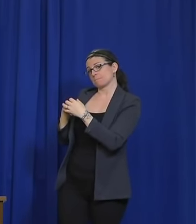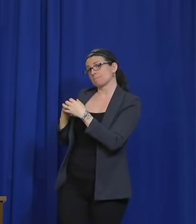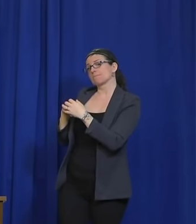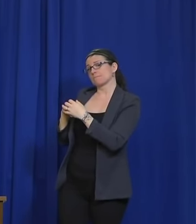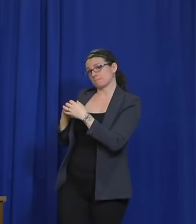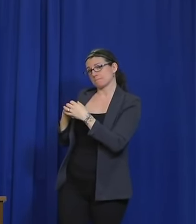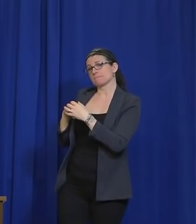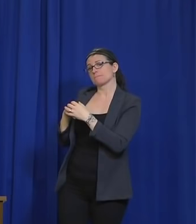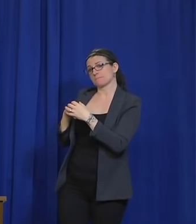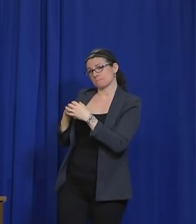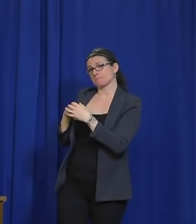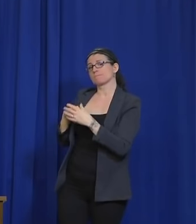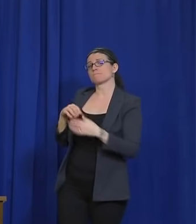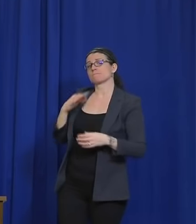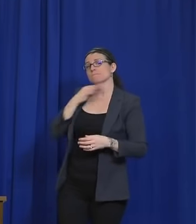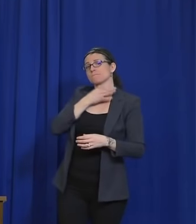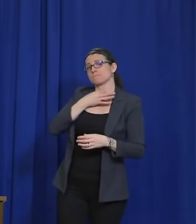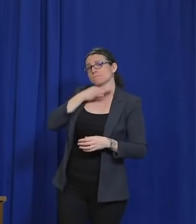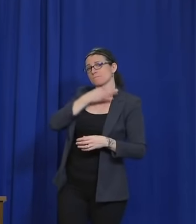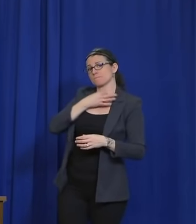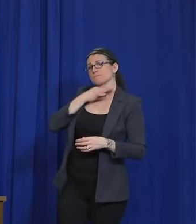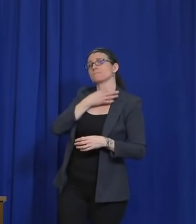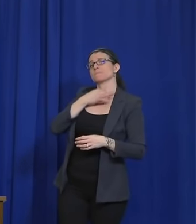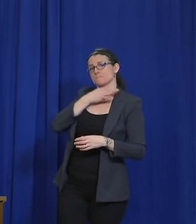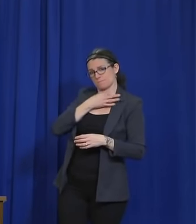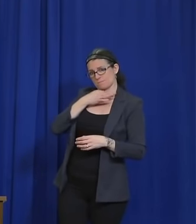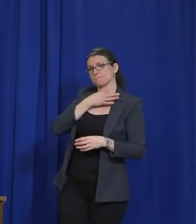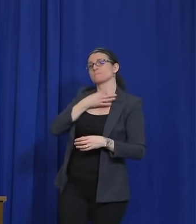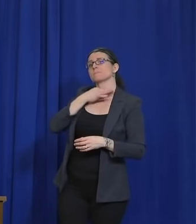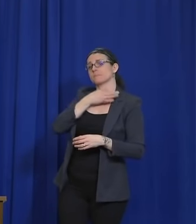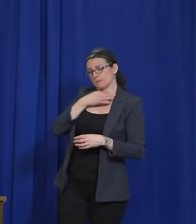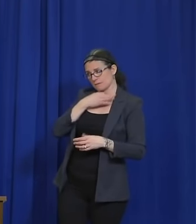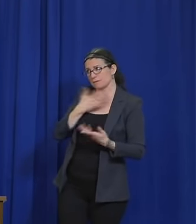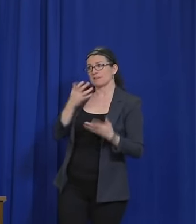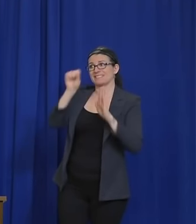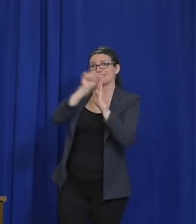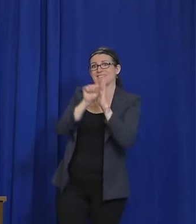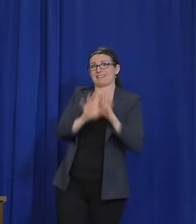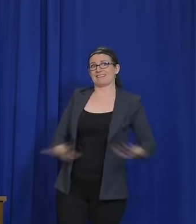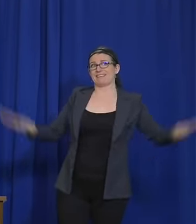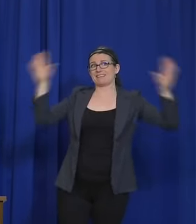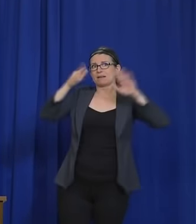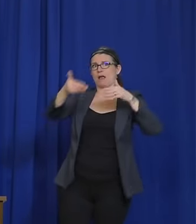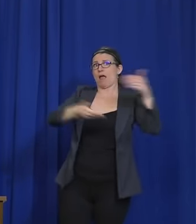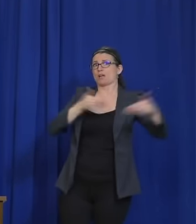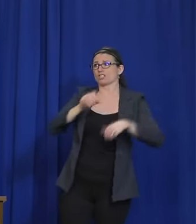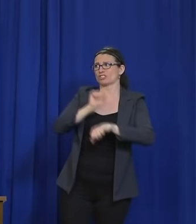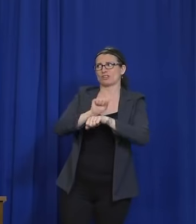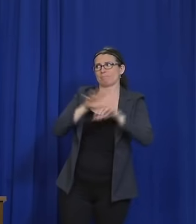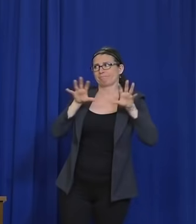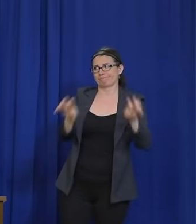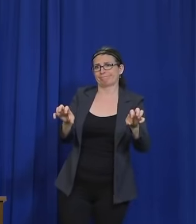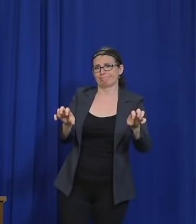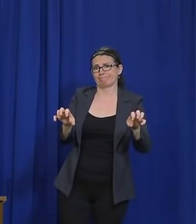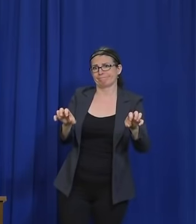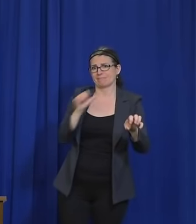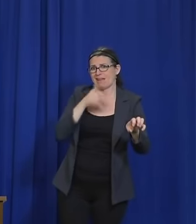non-emergency spending freeze? And who will decide or how will it be decided what's considered an emergency or not for